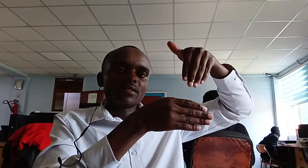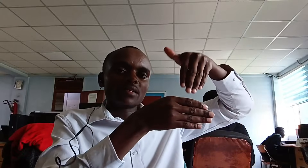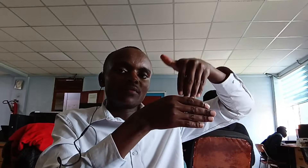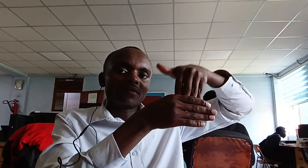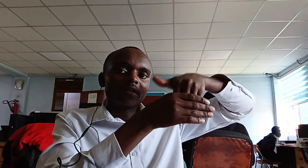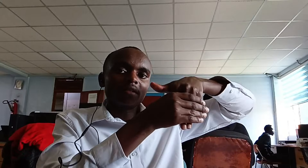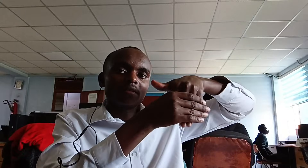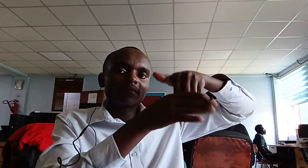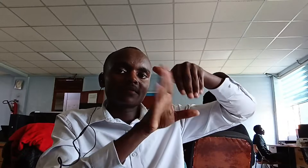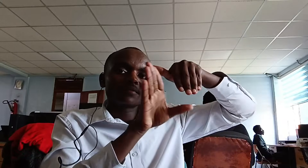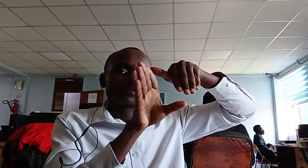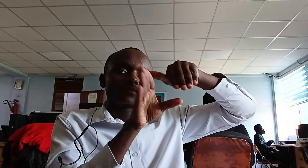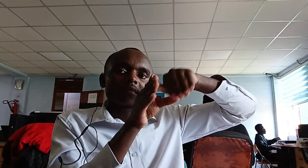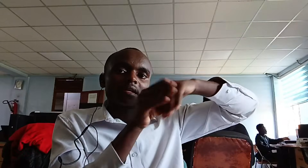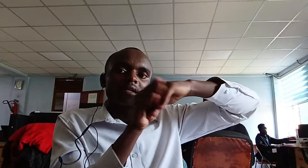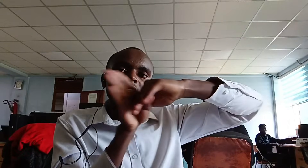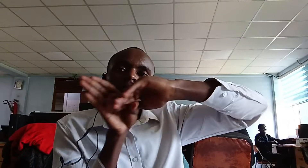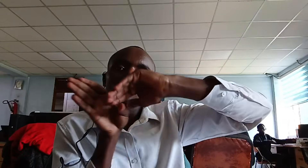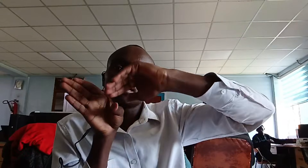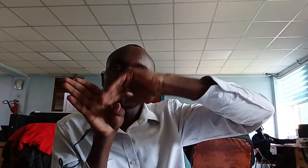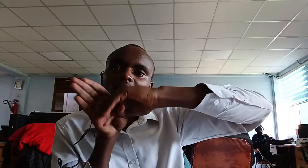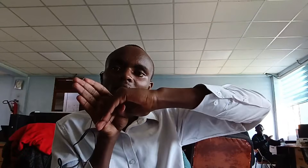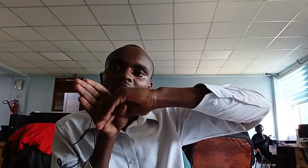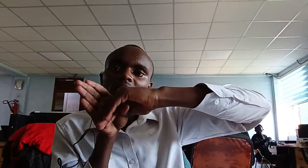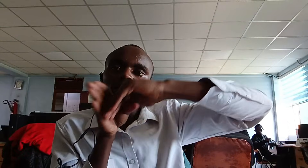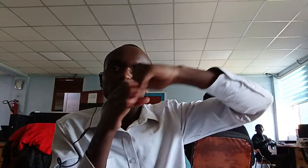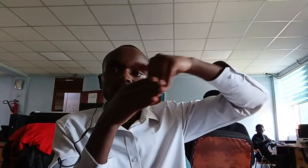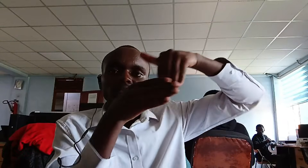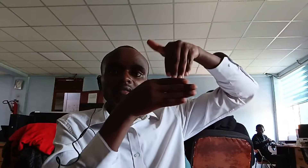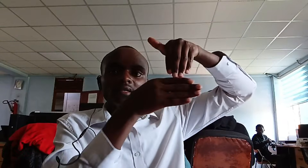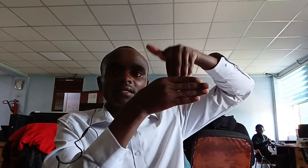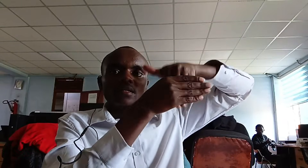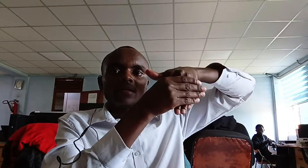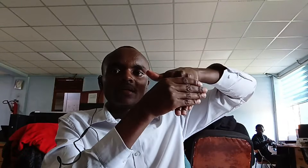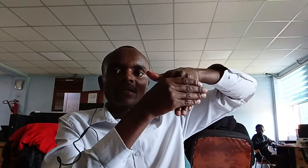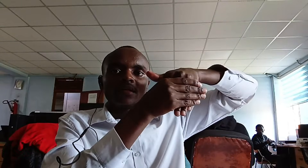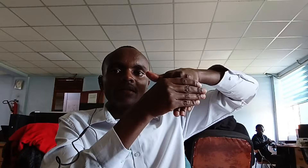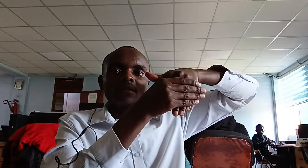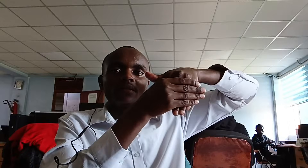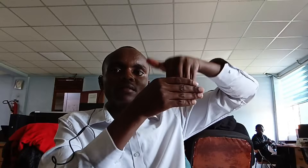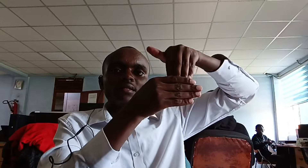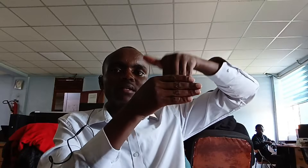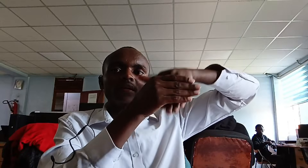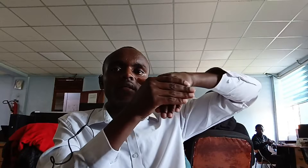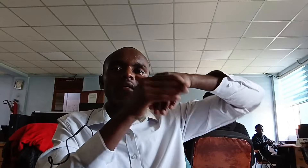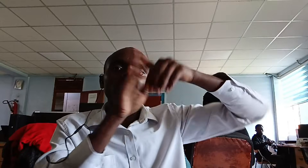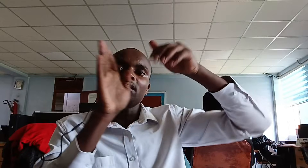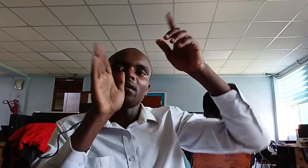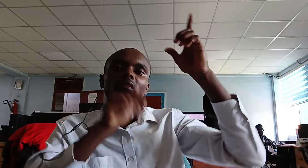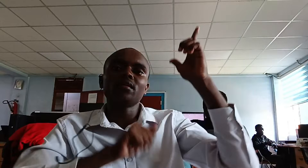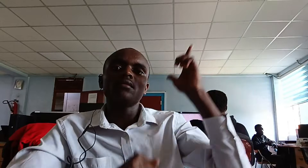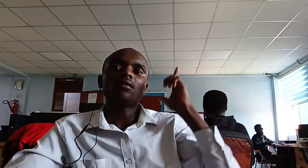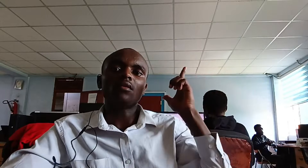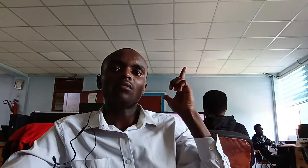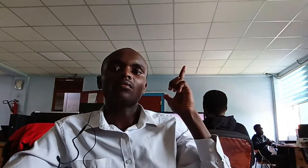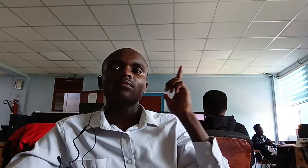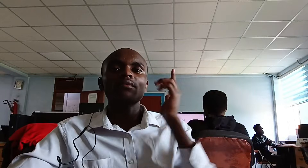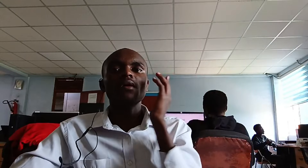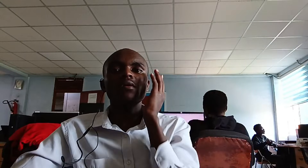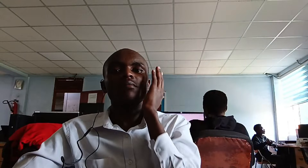for in, in, in, in, and then low.